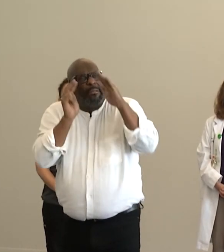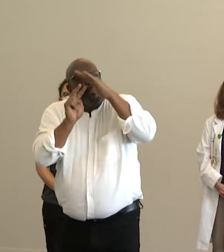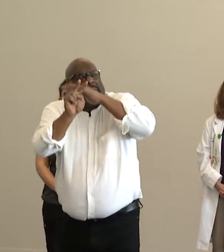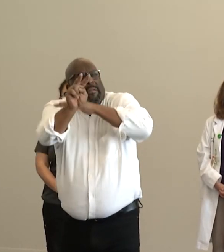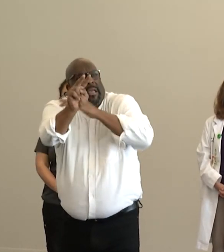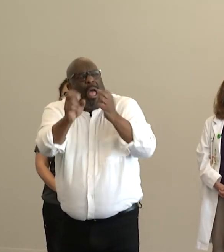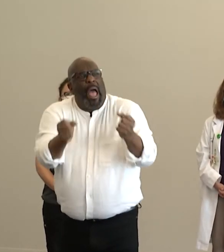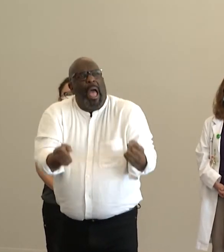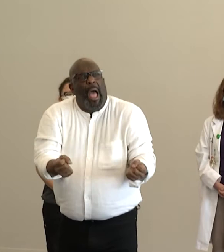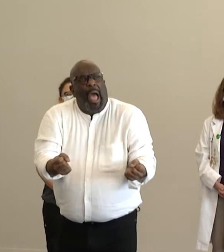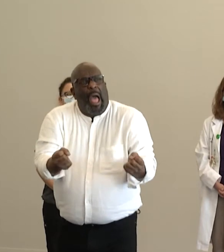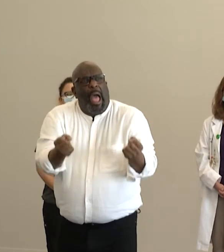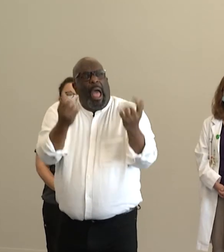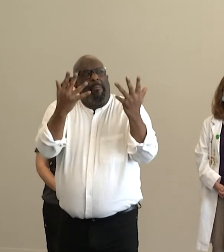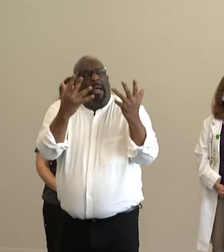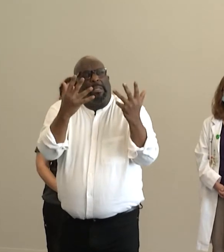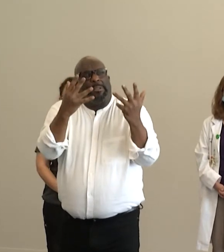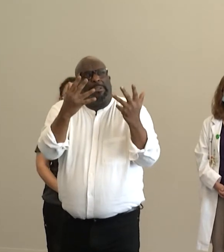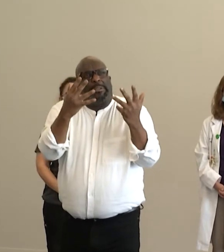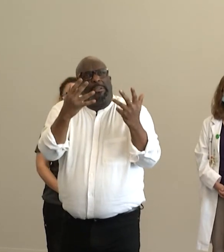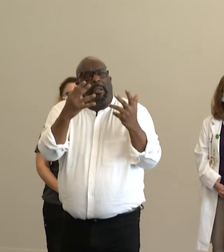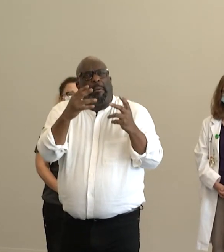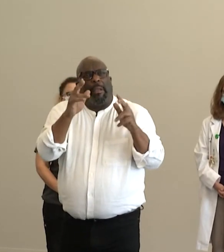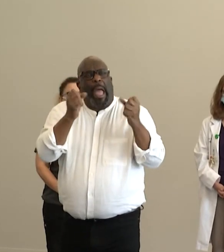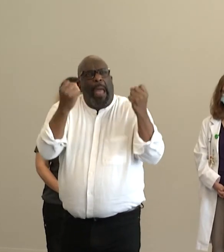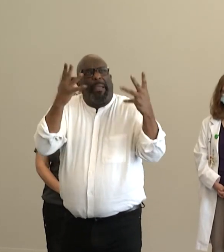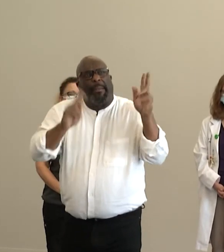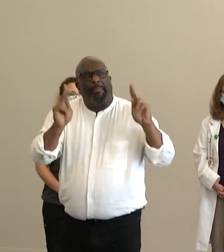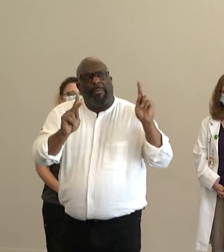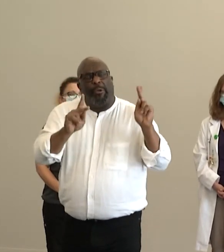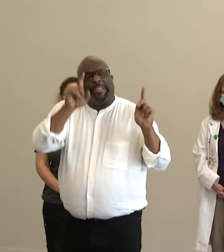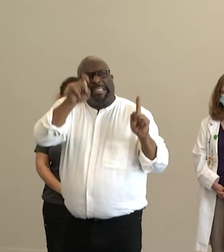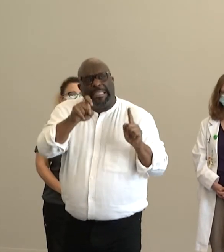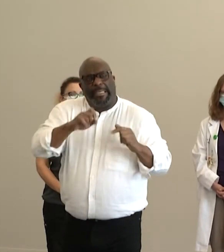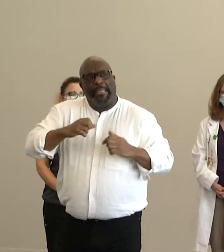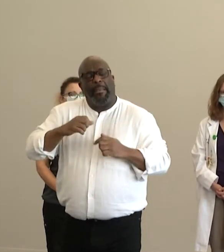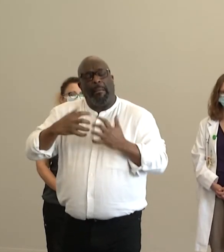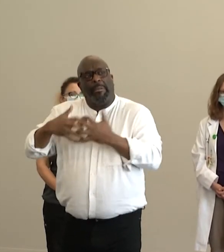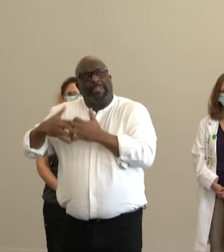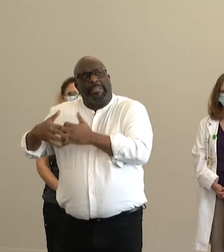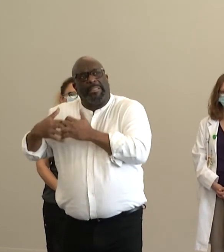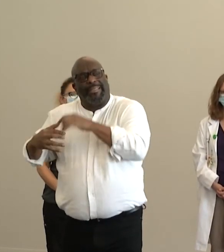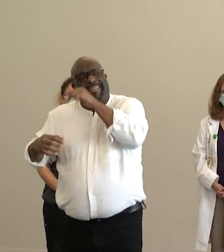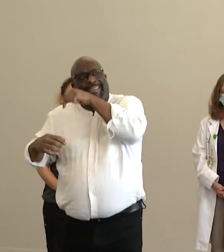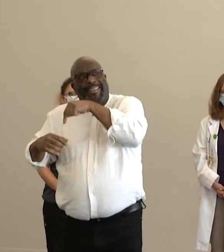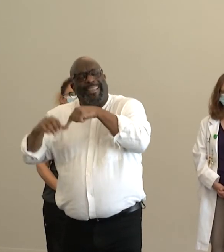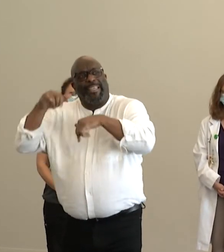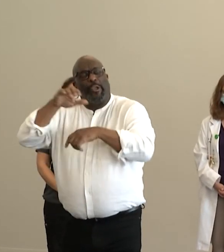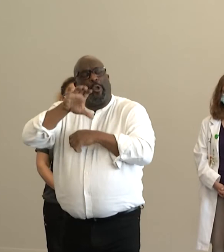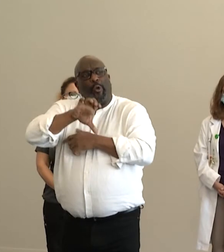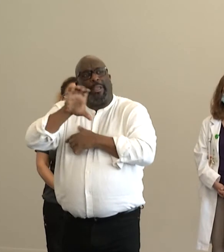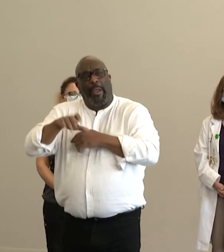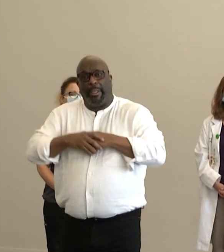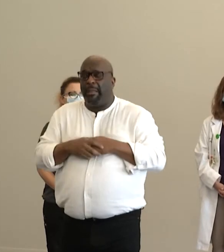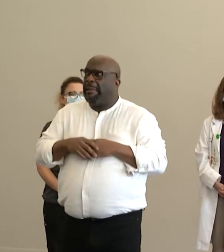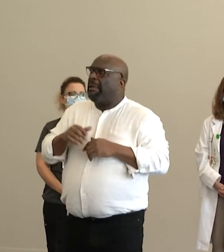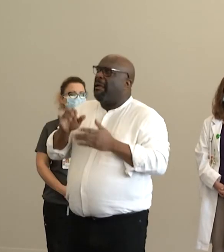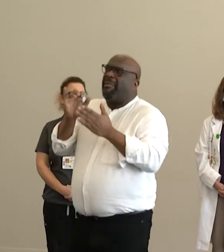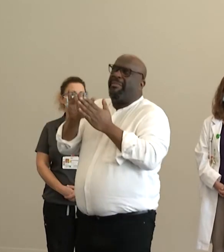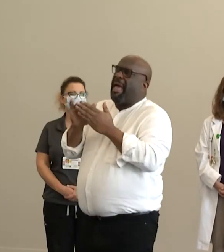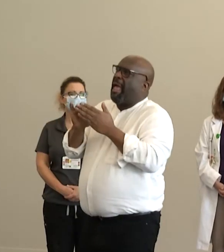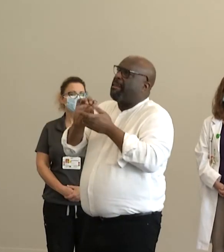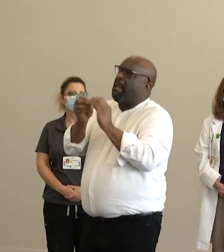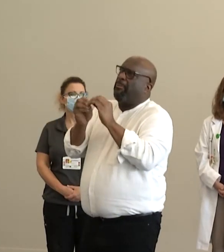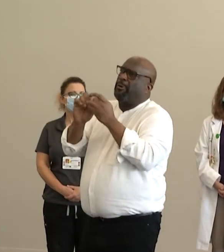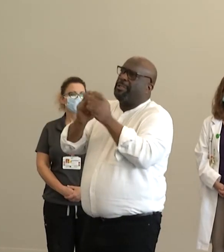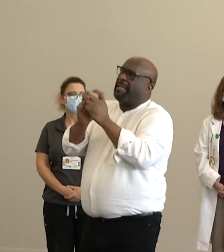much is the need for ventilators in Cook County? You know, that changes day by day. And it's not